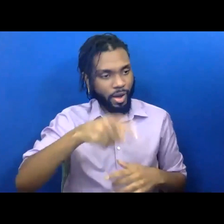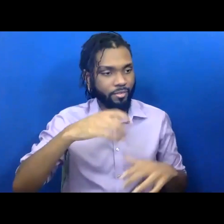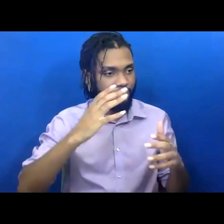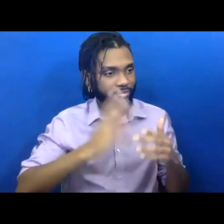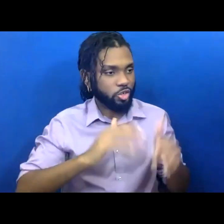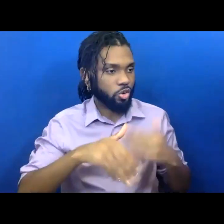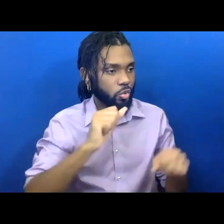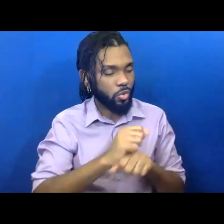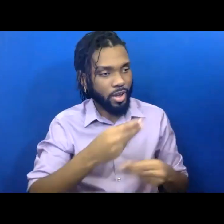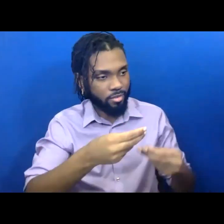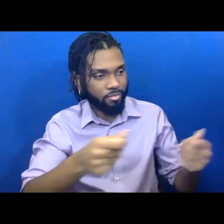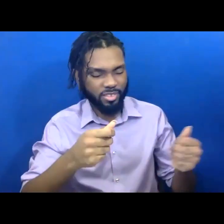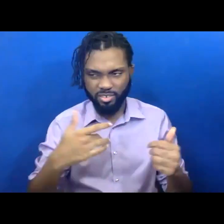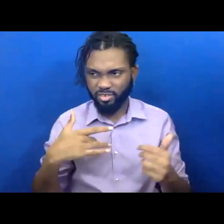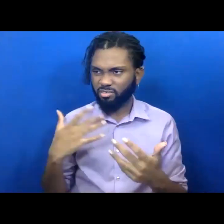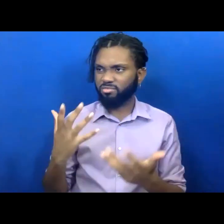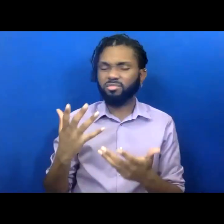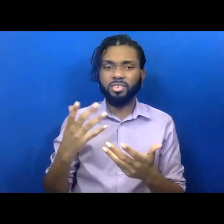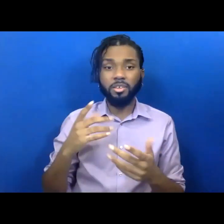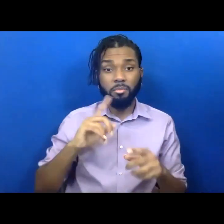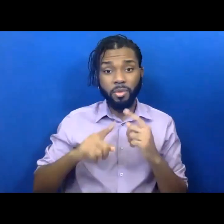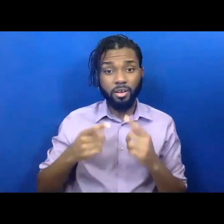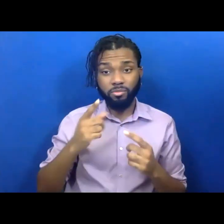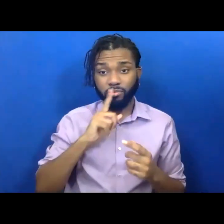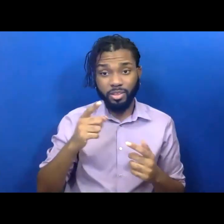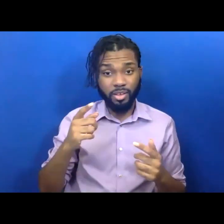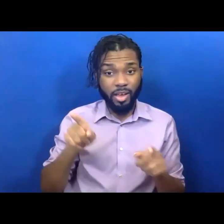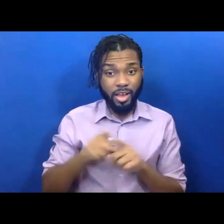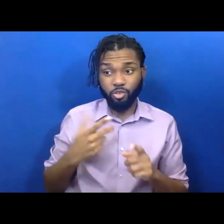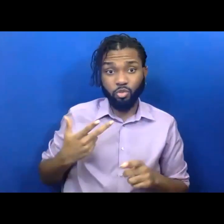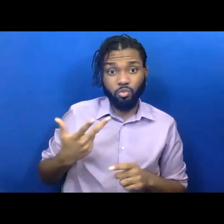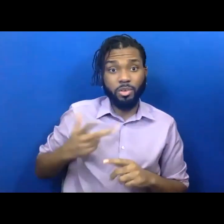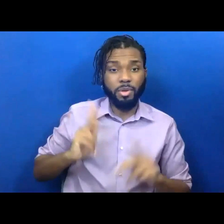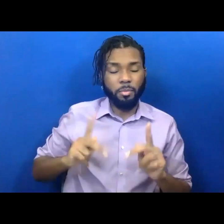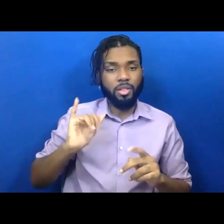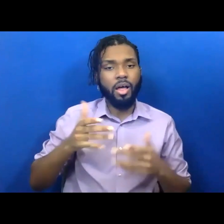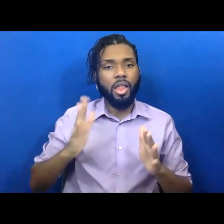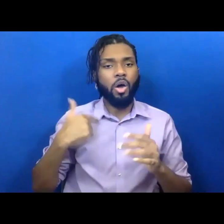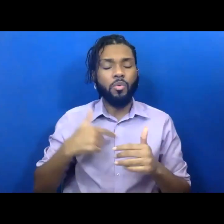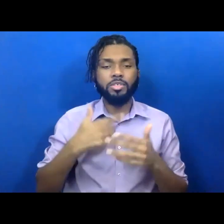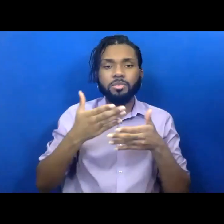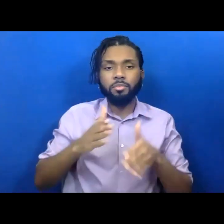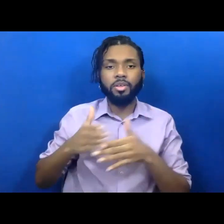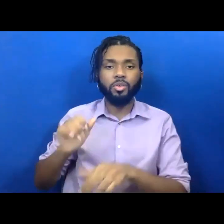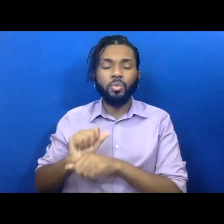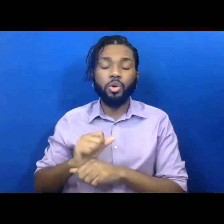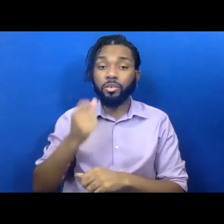of writing this as 3 people is it allowed us to split up the work. So often I would kind of come in with ideas that I think needed to really be